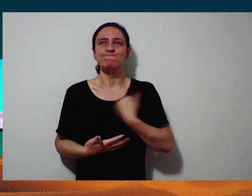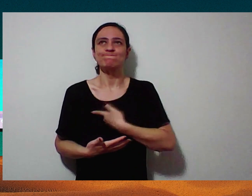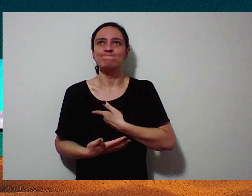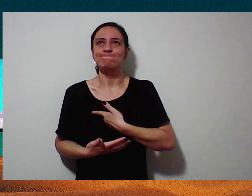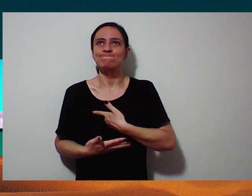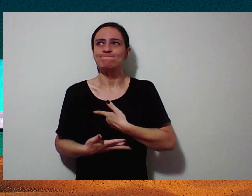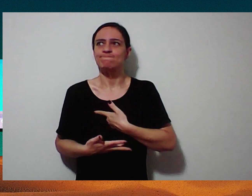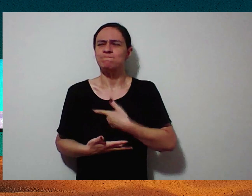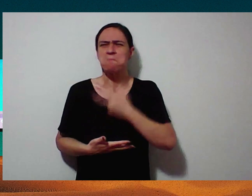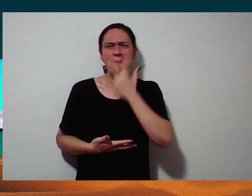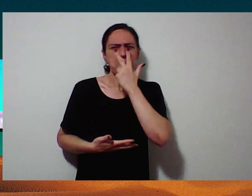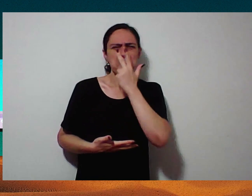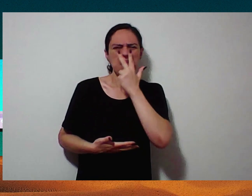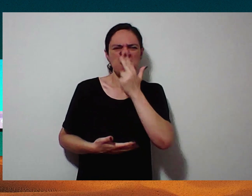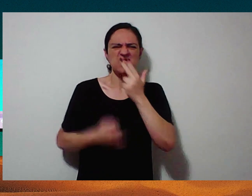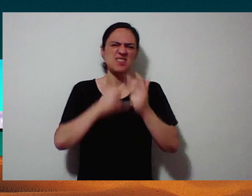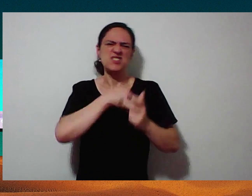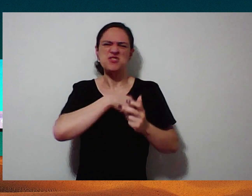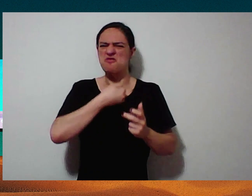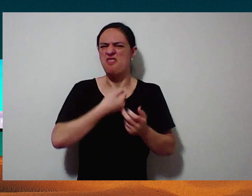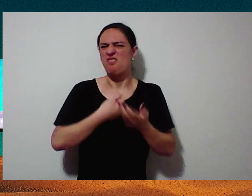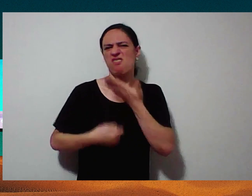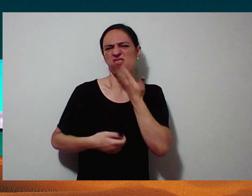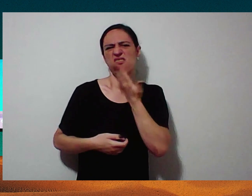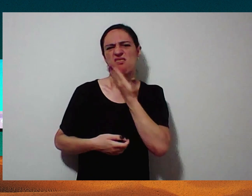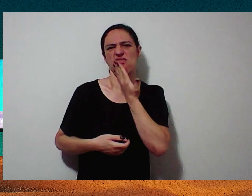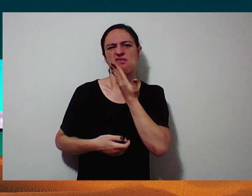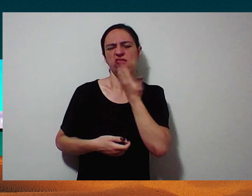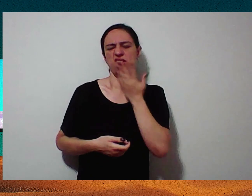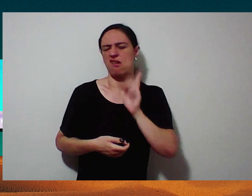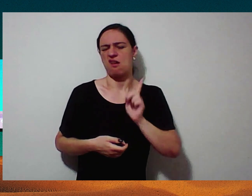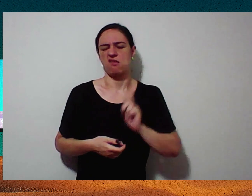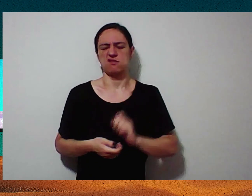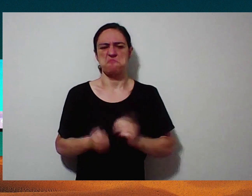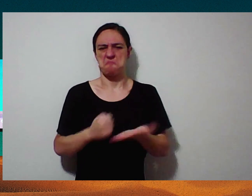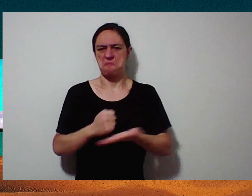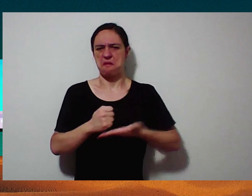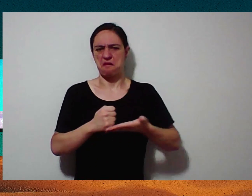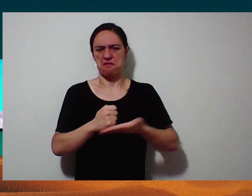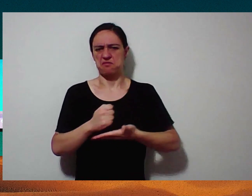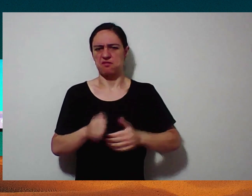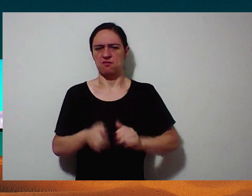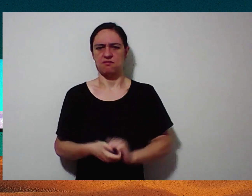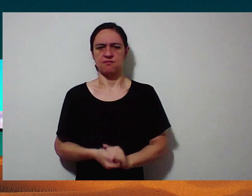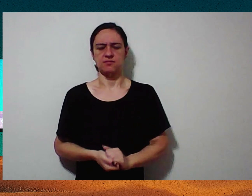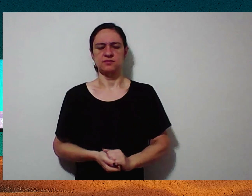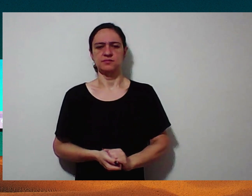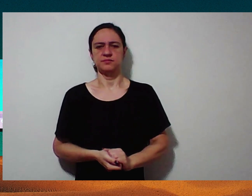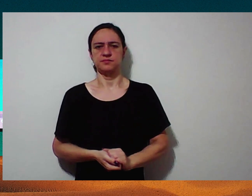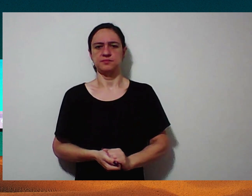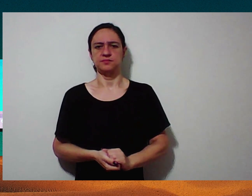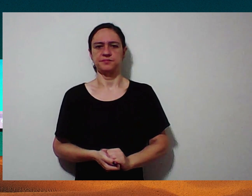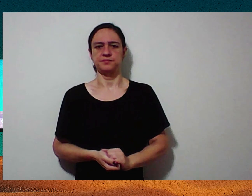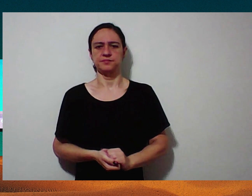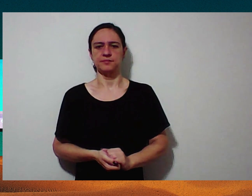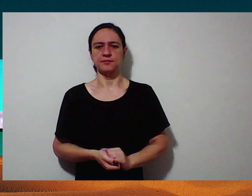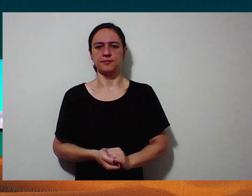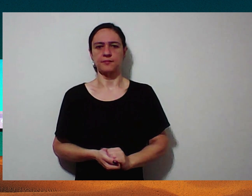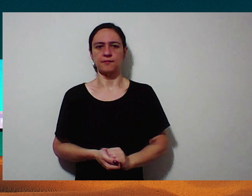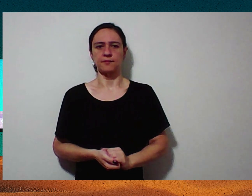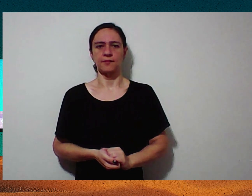João é muito fácil. And this might give an impression to people that the Gospel of John is very easy. E é muito indicado para